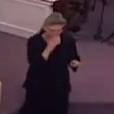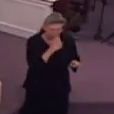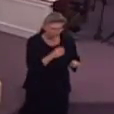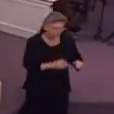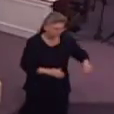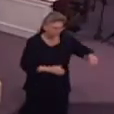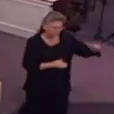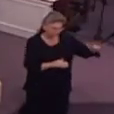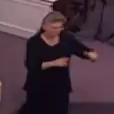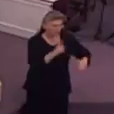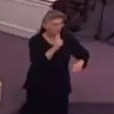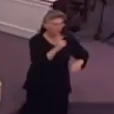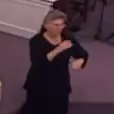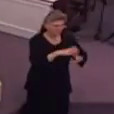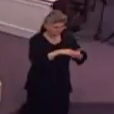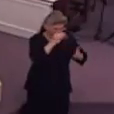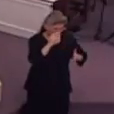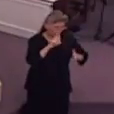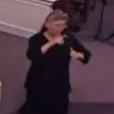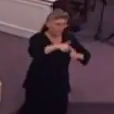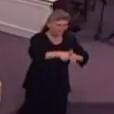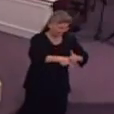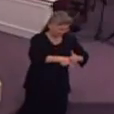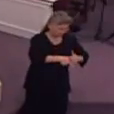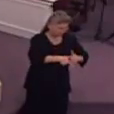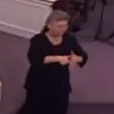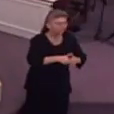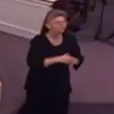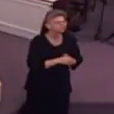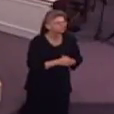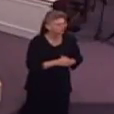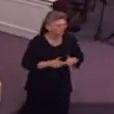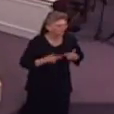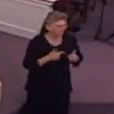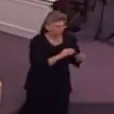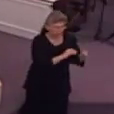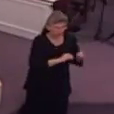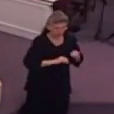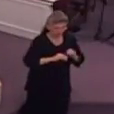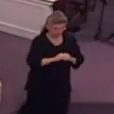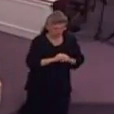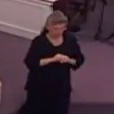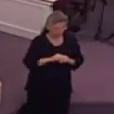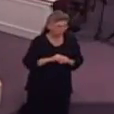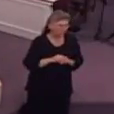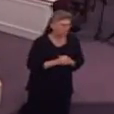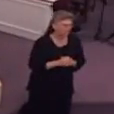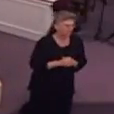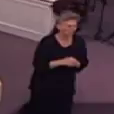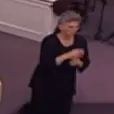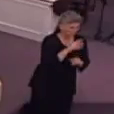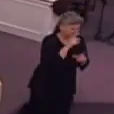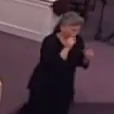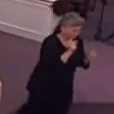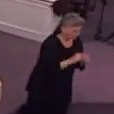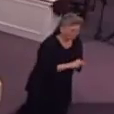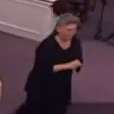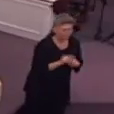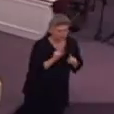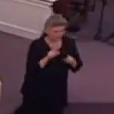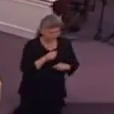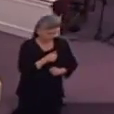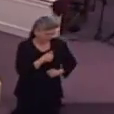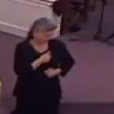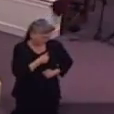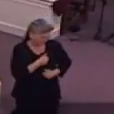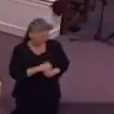But one thing that she found later on in life as she moved from Vietnam, that she got an opportunity to go to Canada or to Cuba, and then she went to